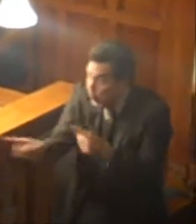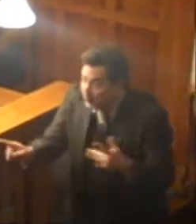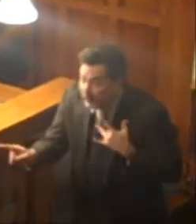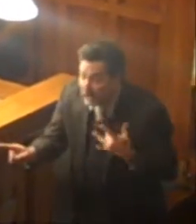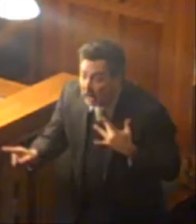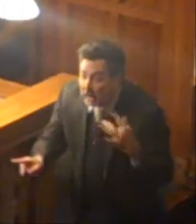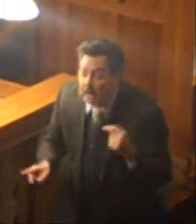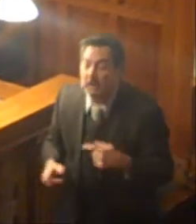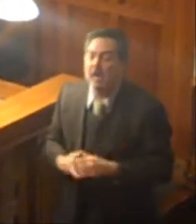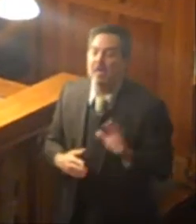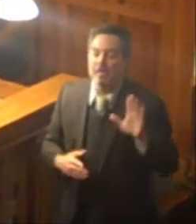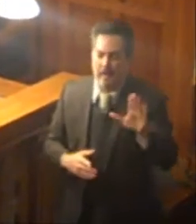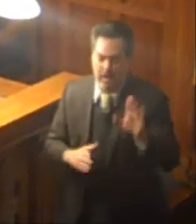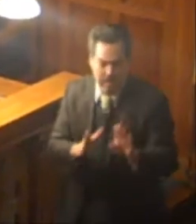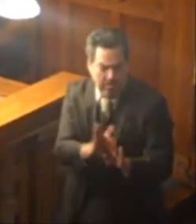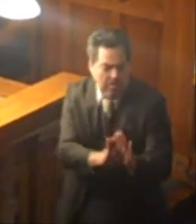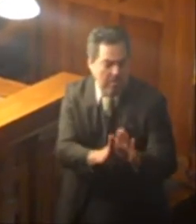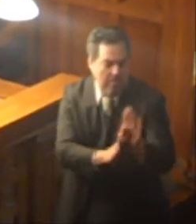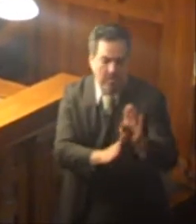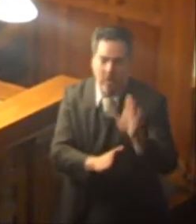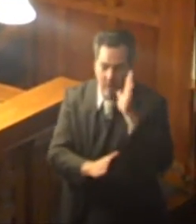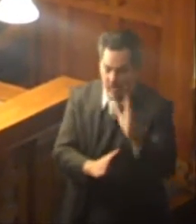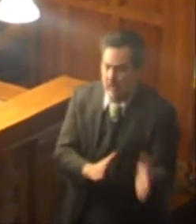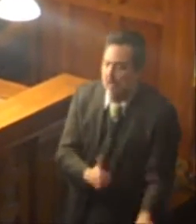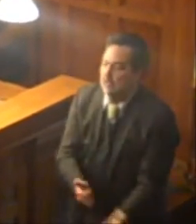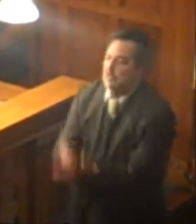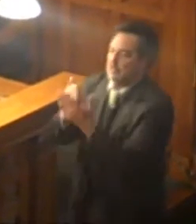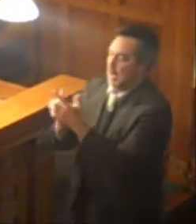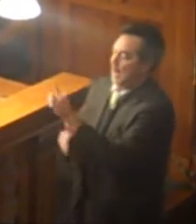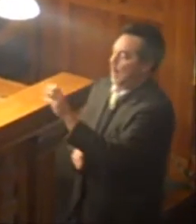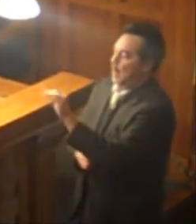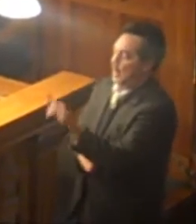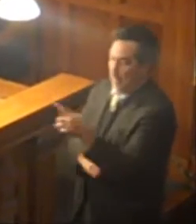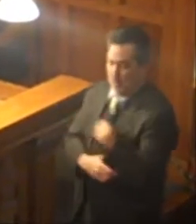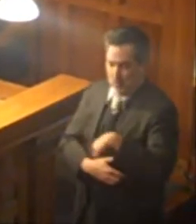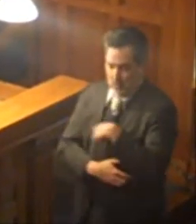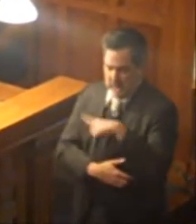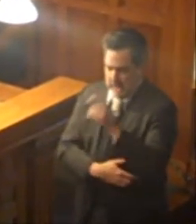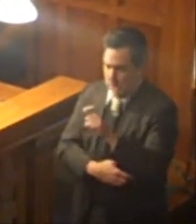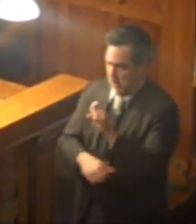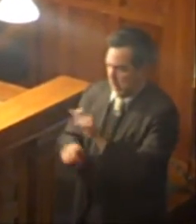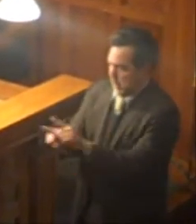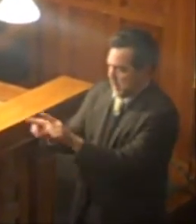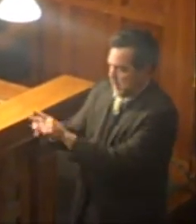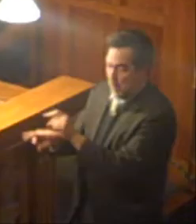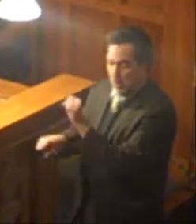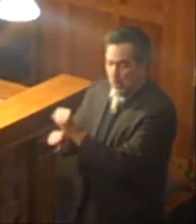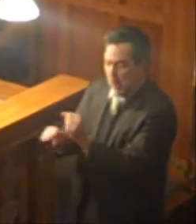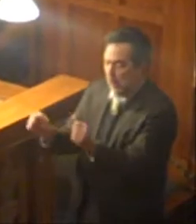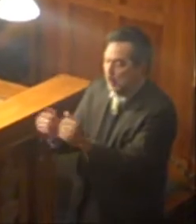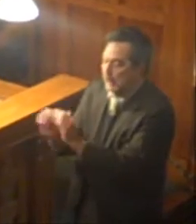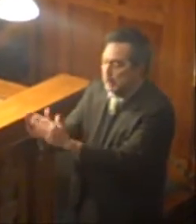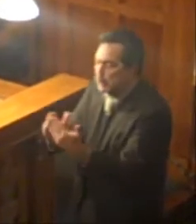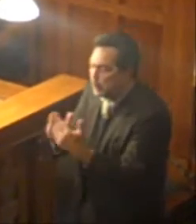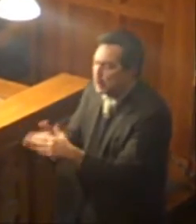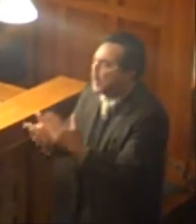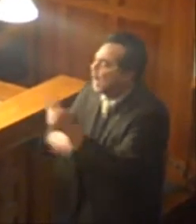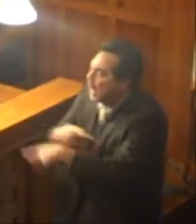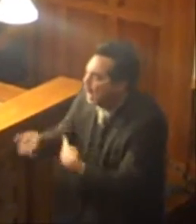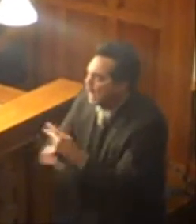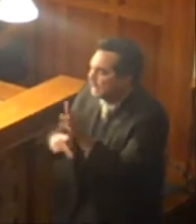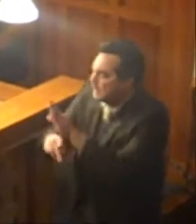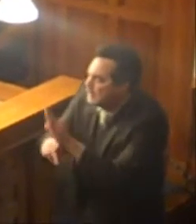We need to work at the university to create a business incubator. Those businesses should be our